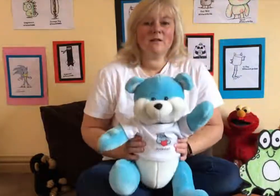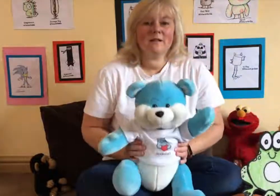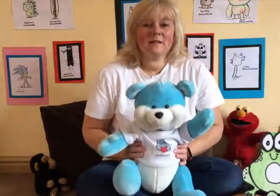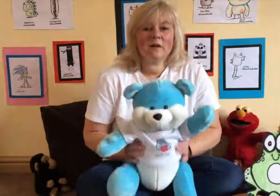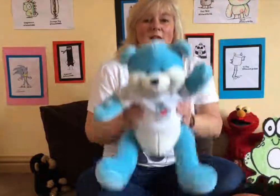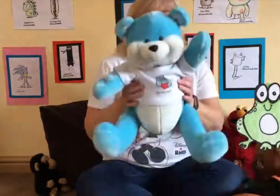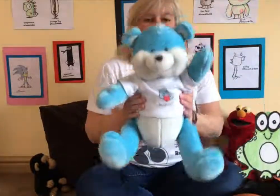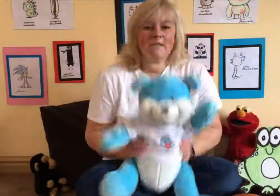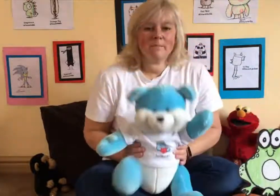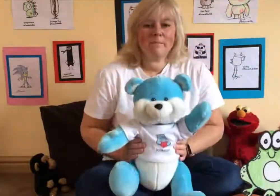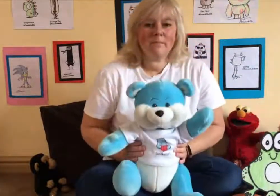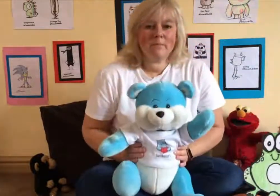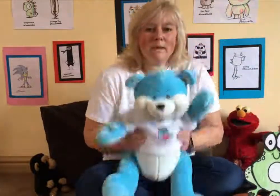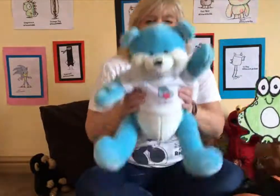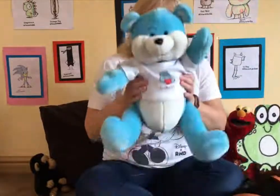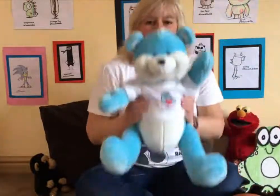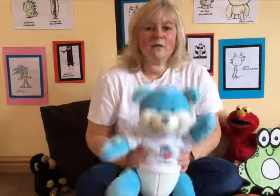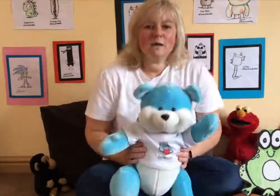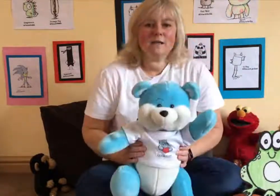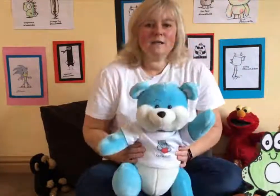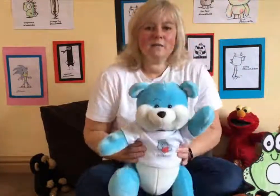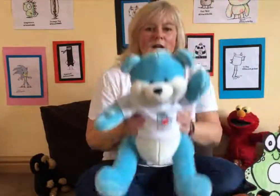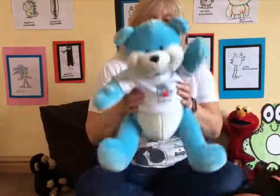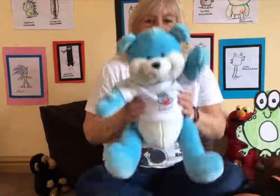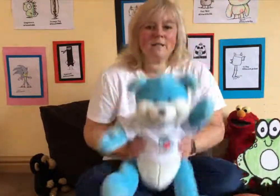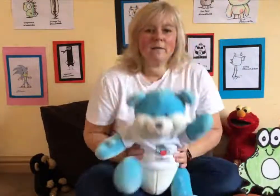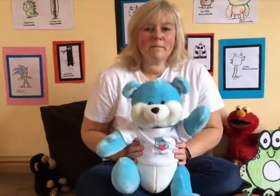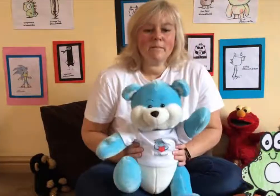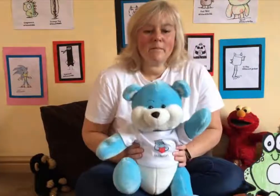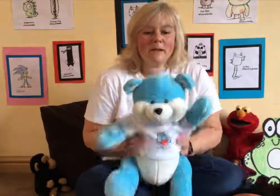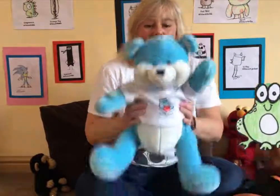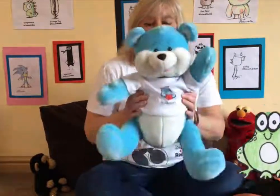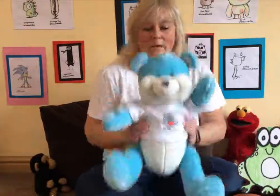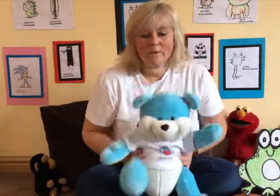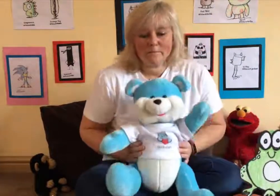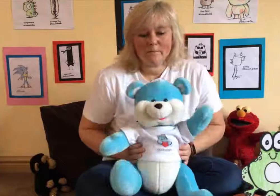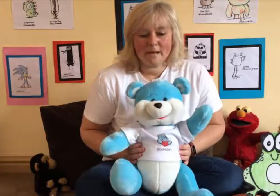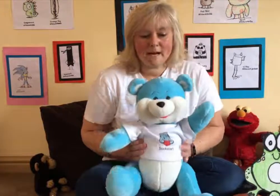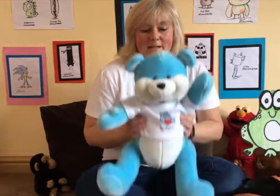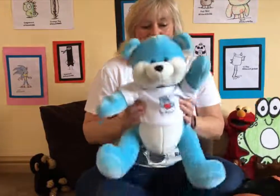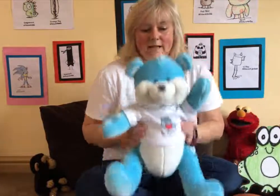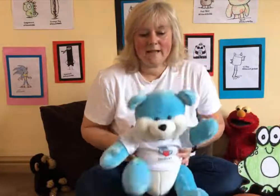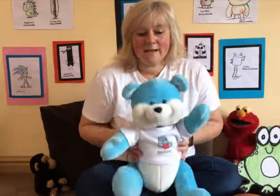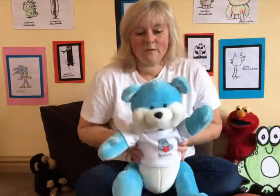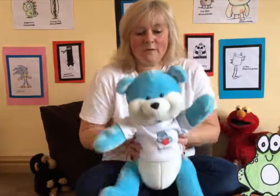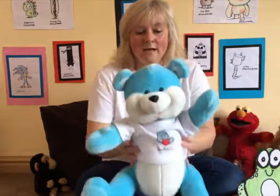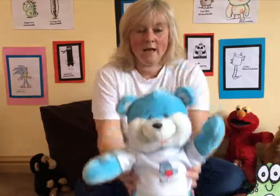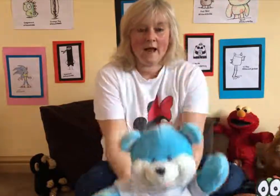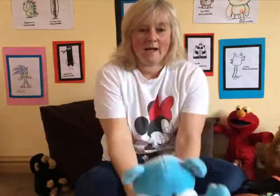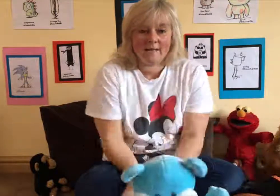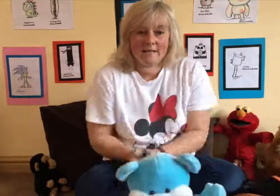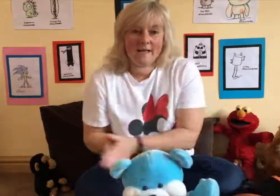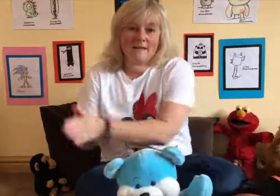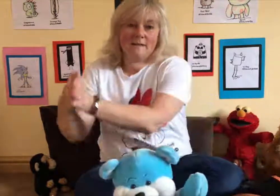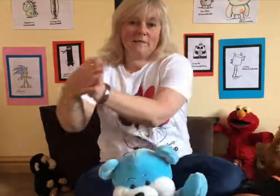is very jumpy, a frog is very jumpy, it couldn't be anything else. A snake is